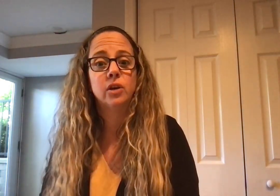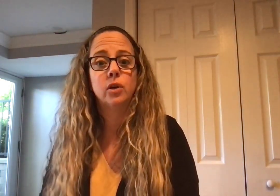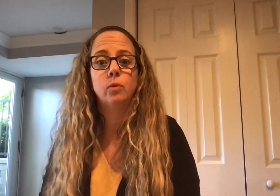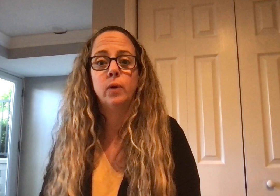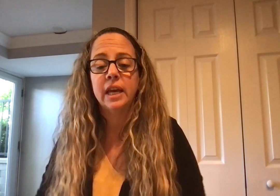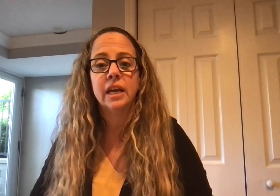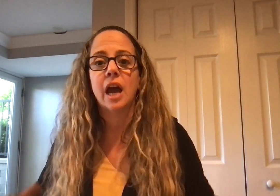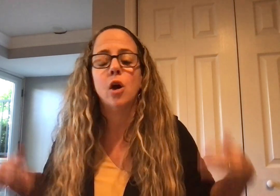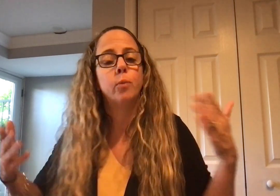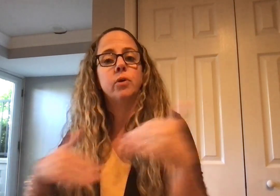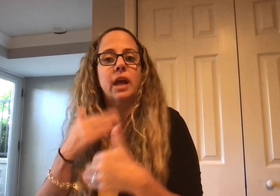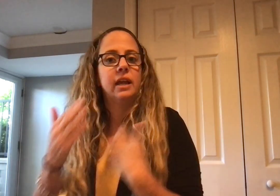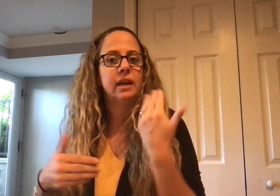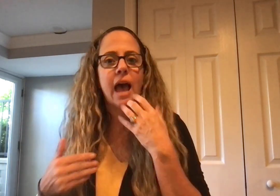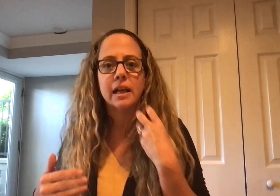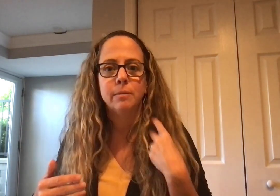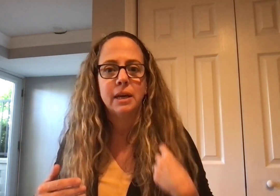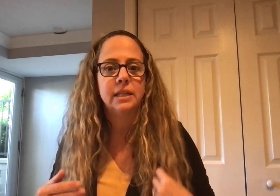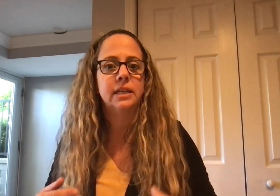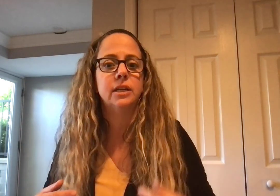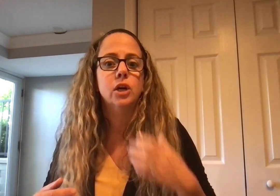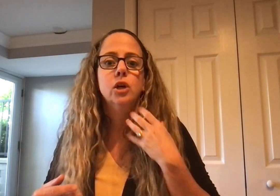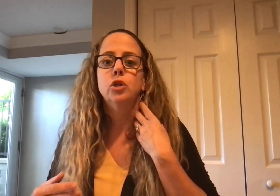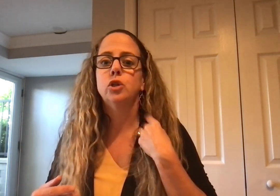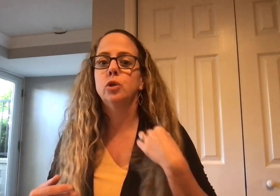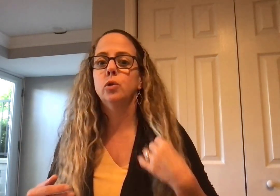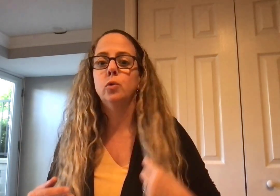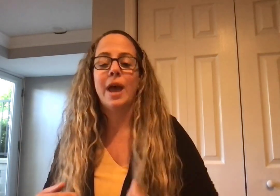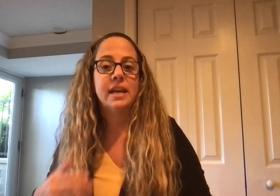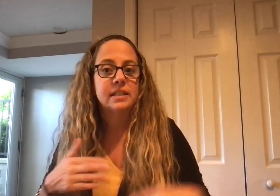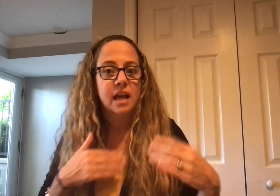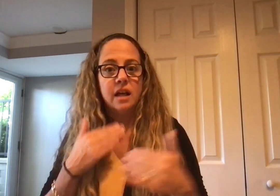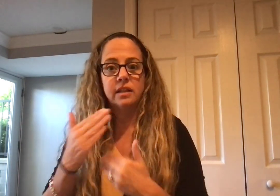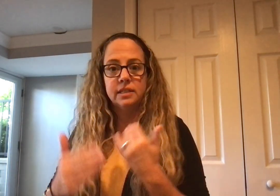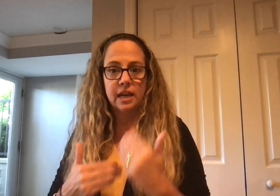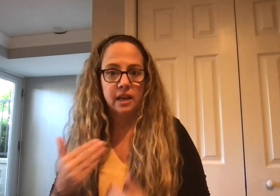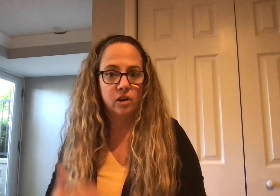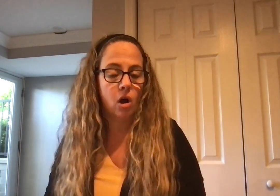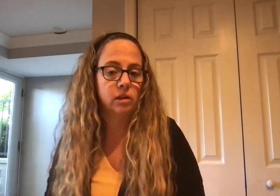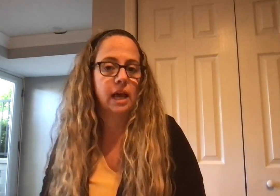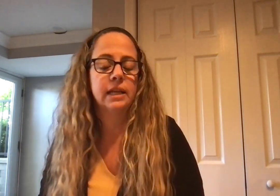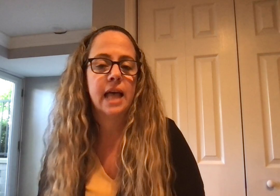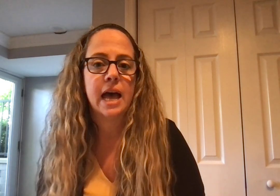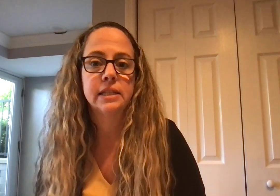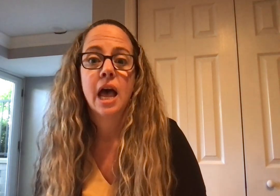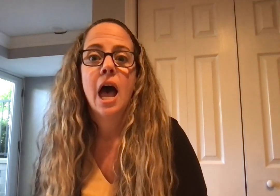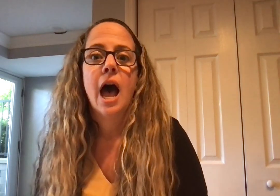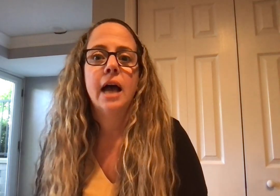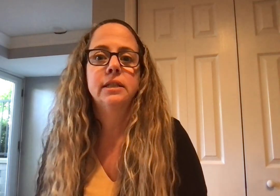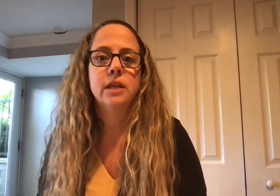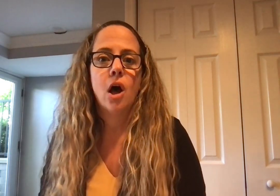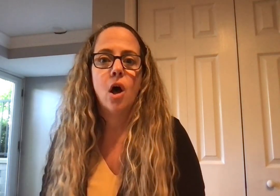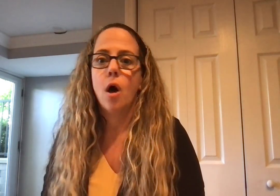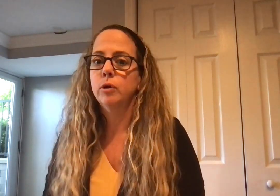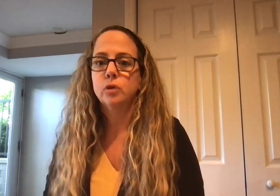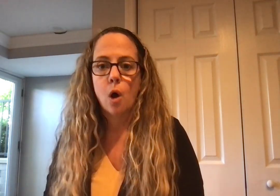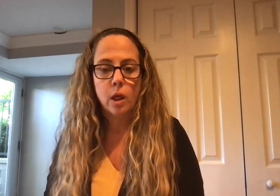good week. I hope you're getting acclimated to ASL and taking an online class. I saw almost all of